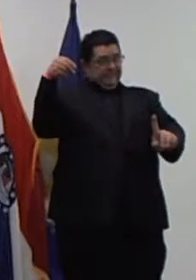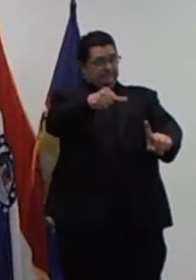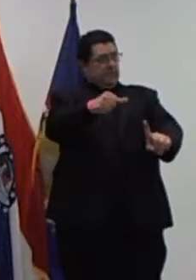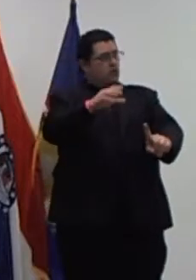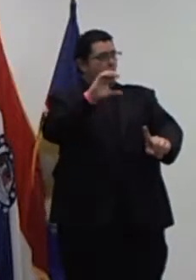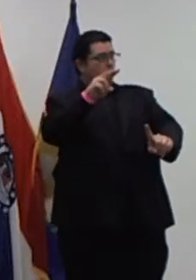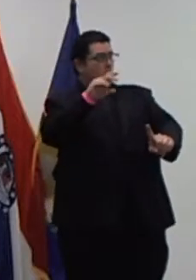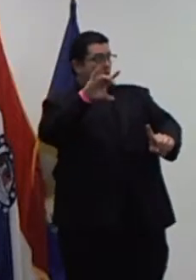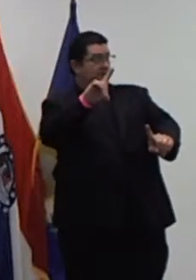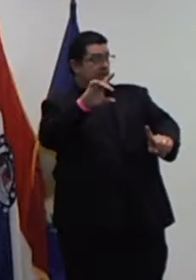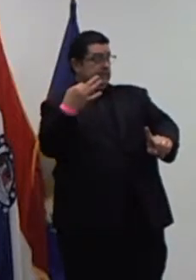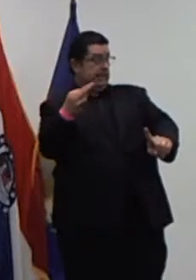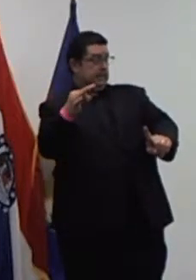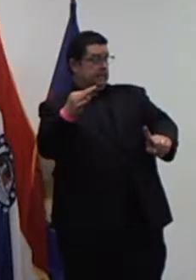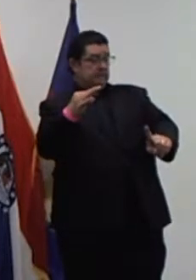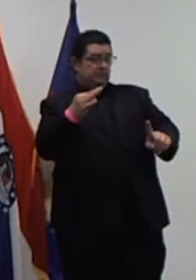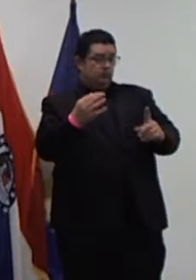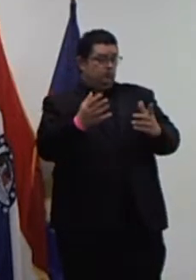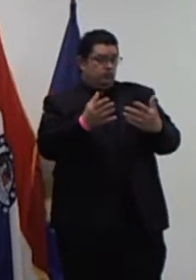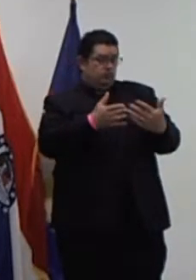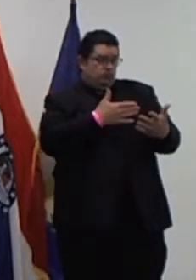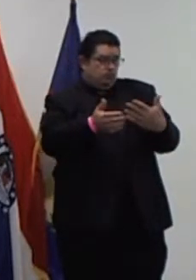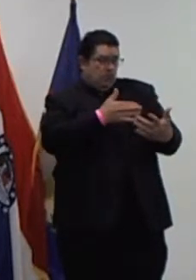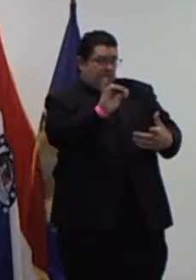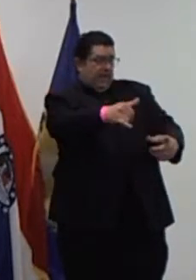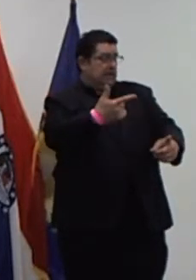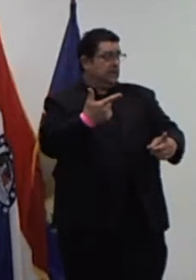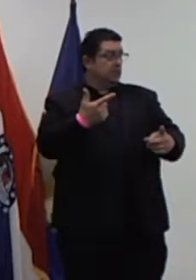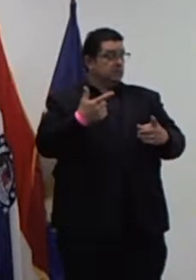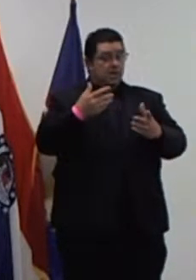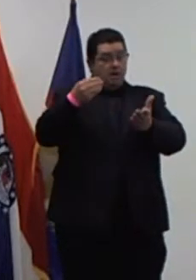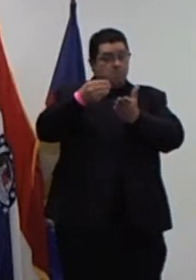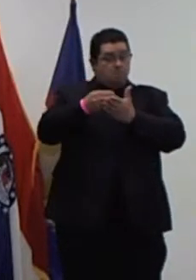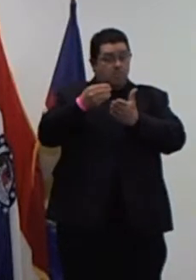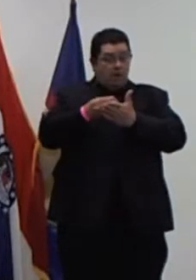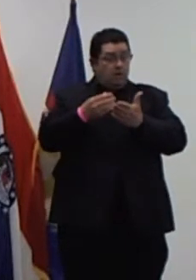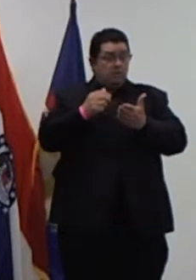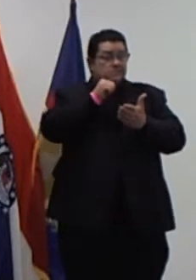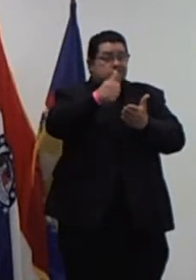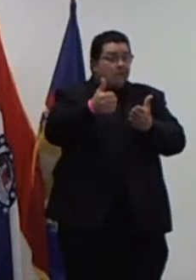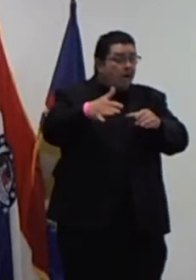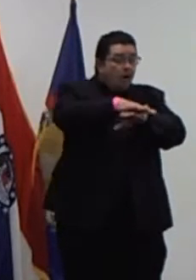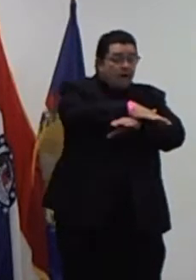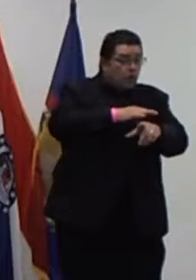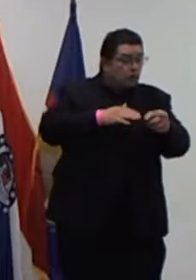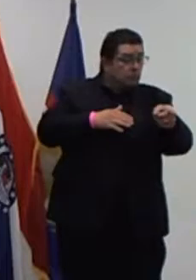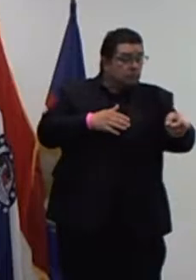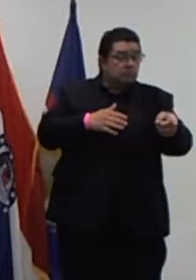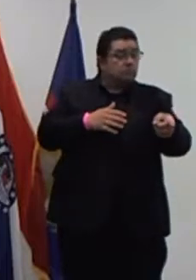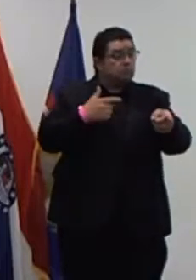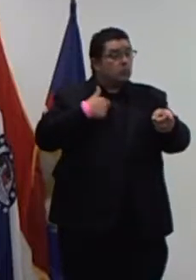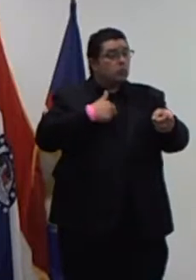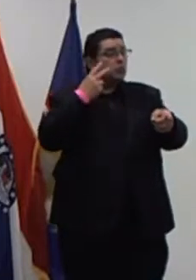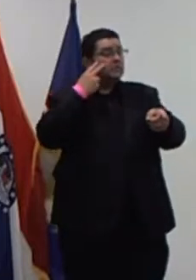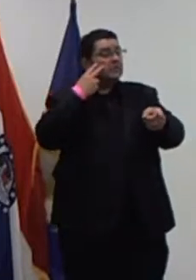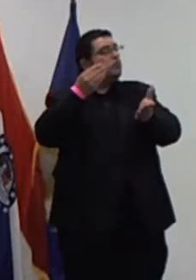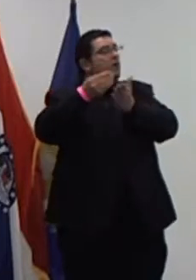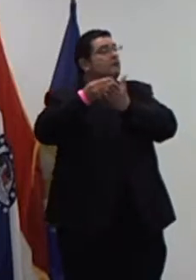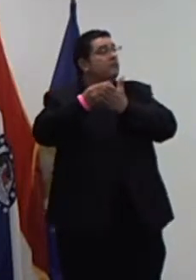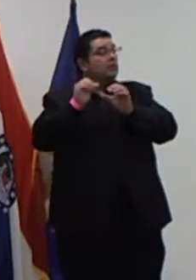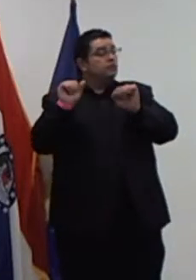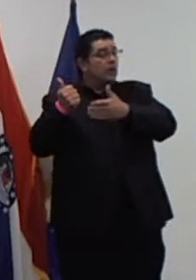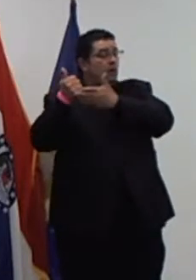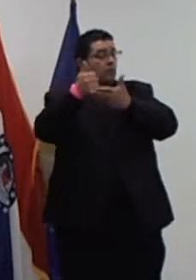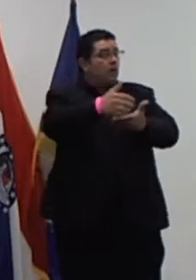impact is, and then whatever money that's not covered when we get to that point, then we'll see what funds are available to help with that. So if you think that